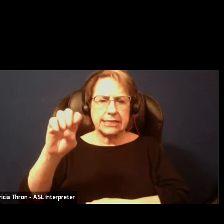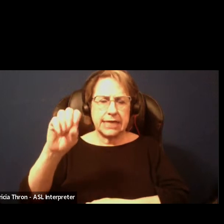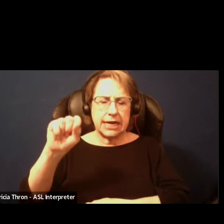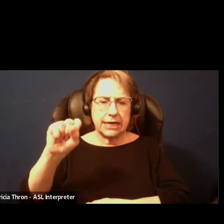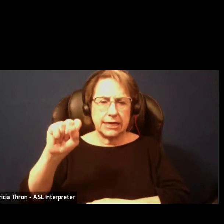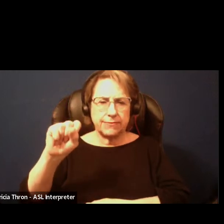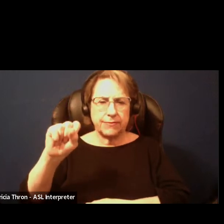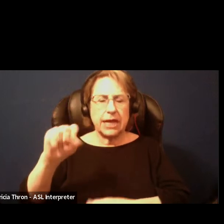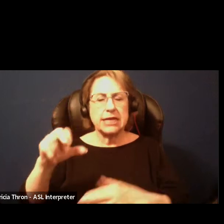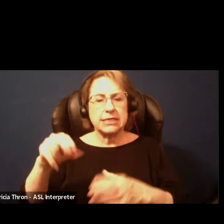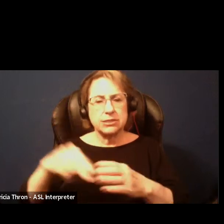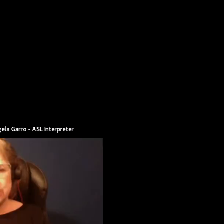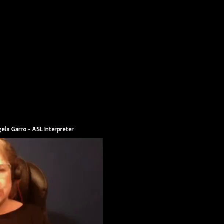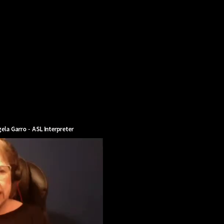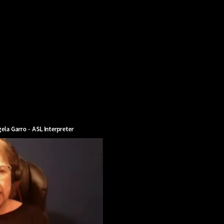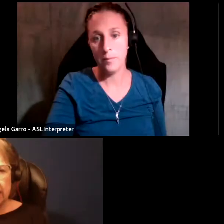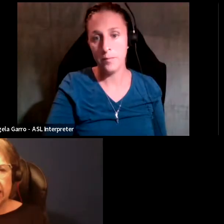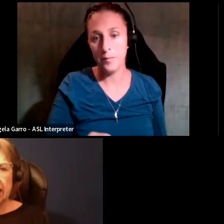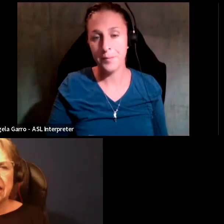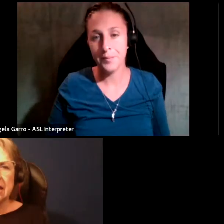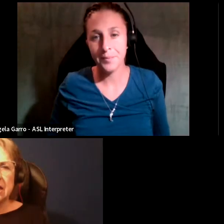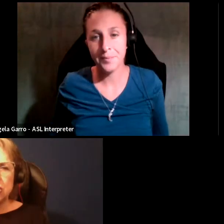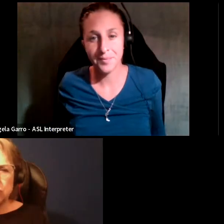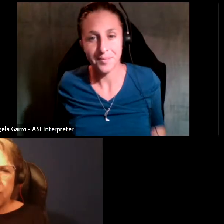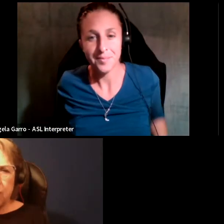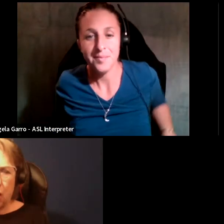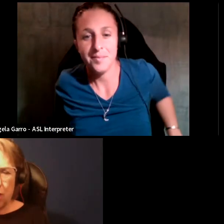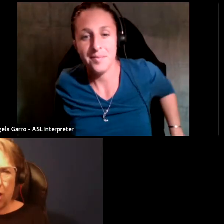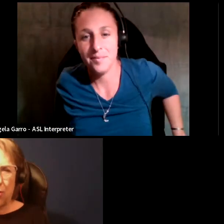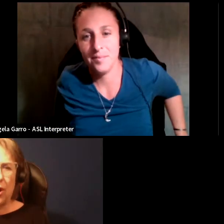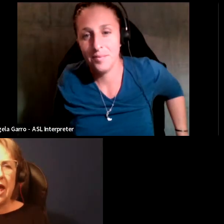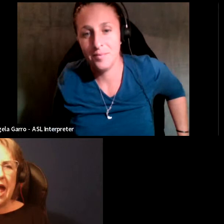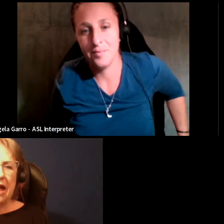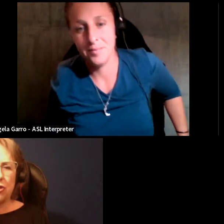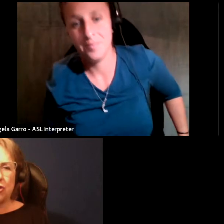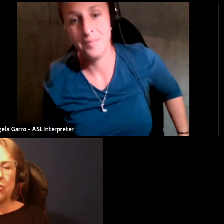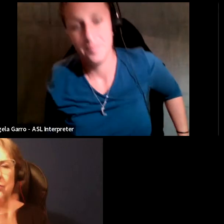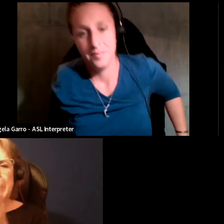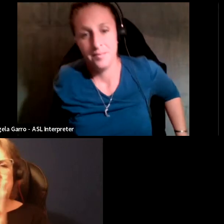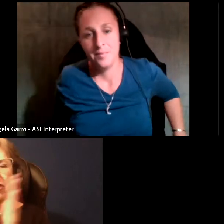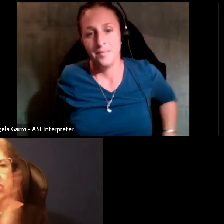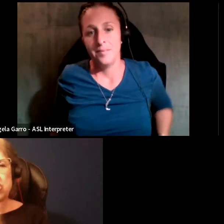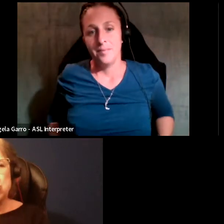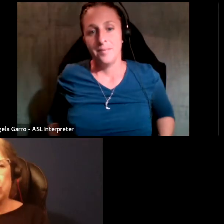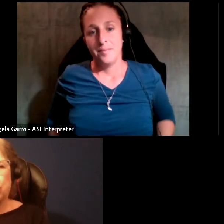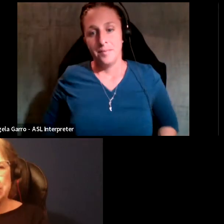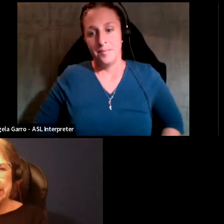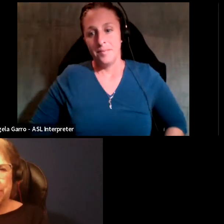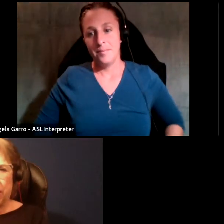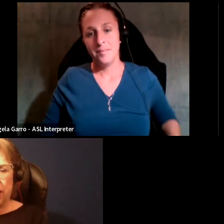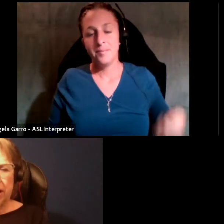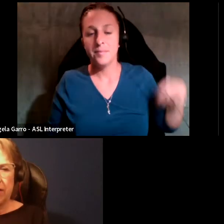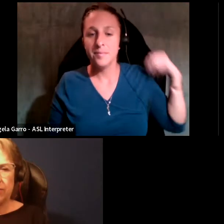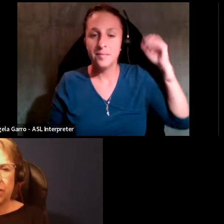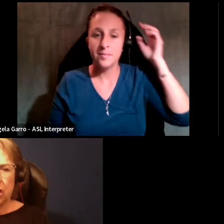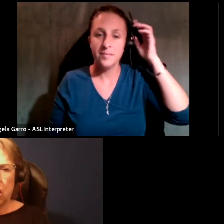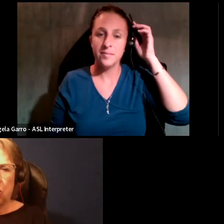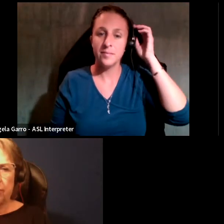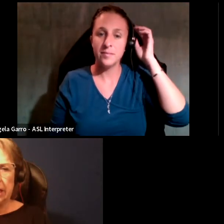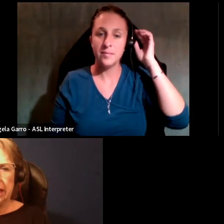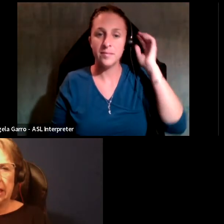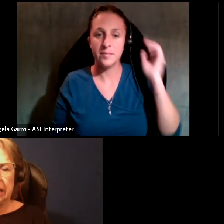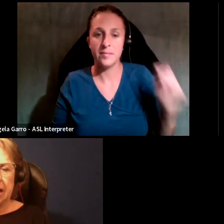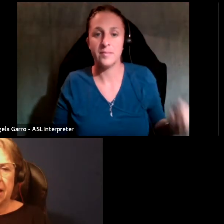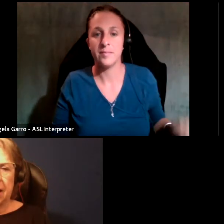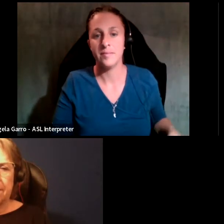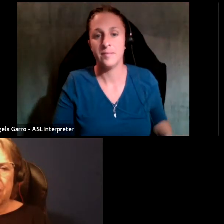21 years in the district, effective tomorrow. And she's going to be the new principal of Lomita Park in Millbrae. In Millbrae.